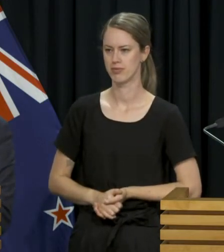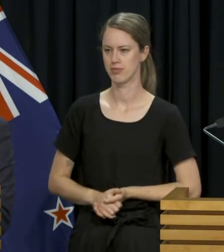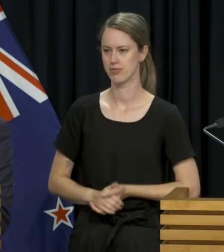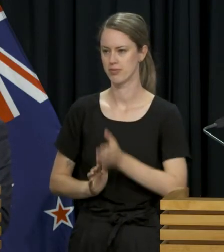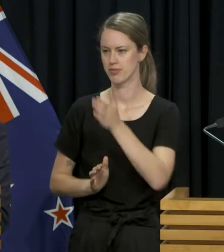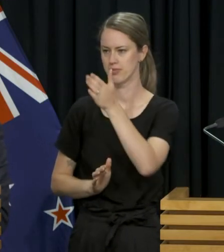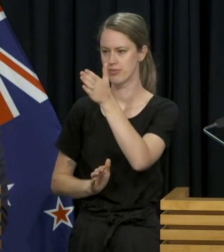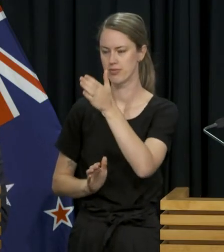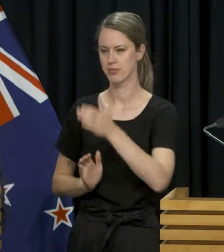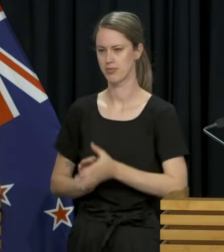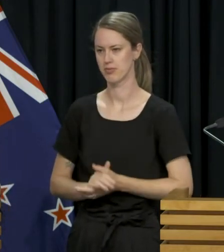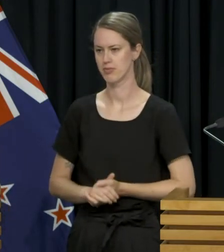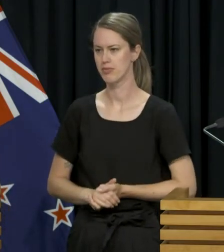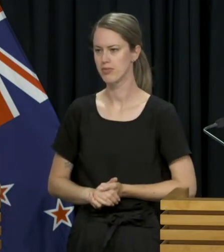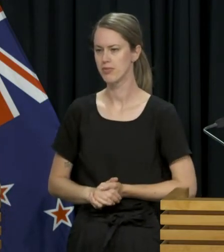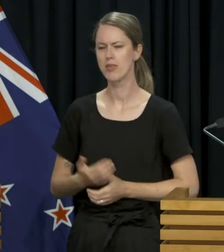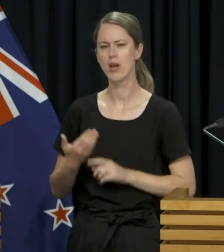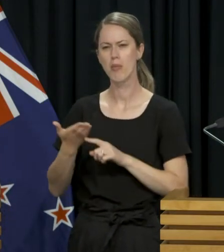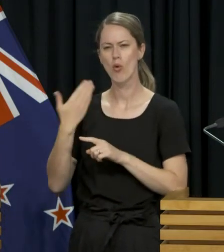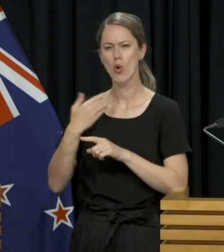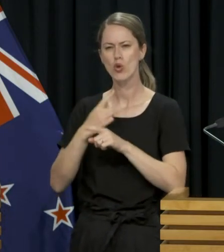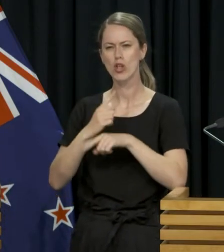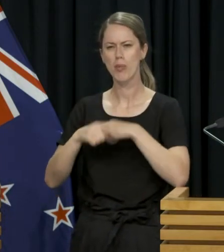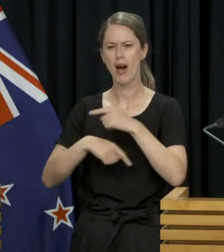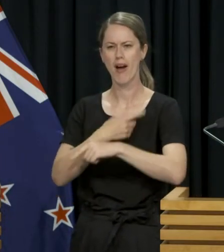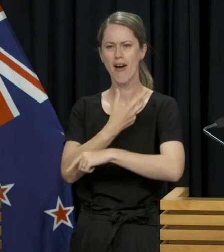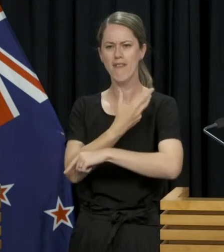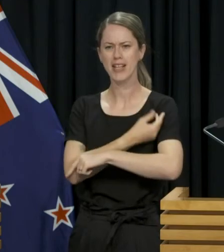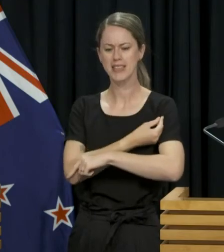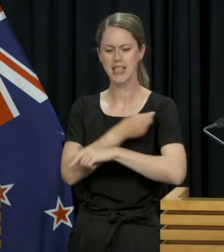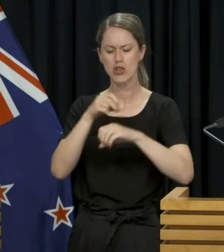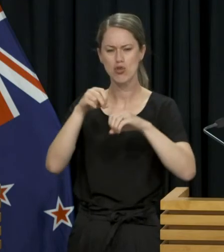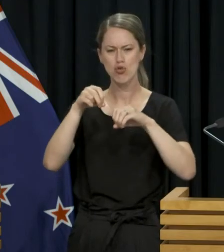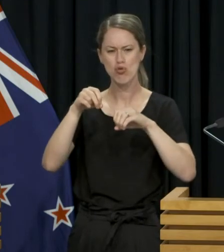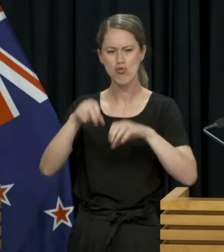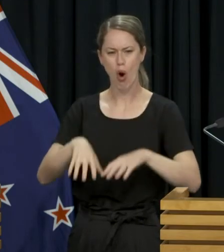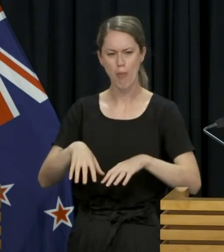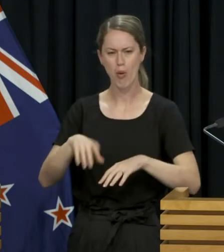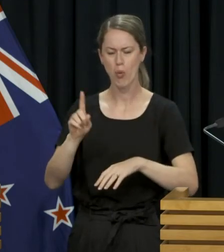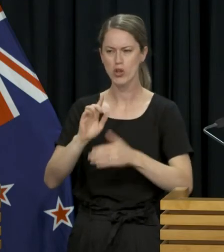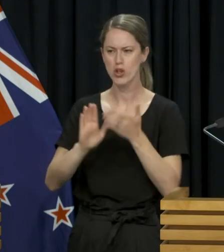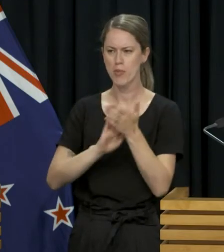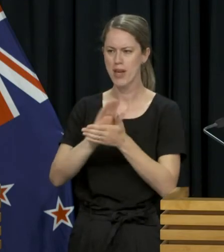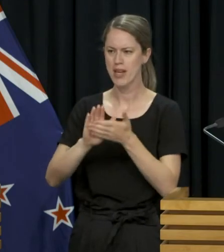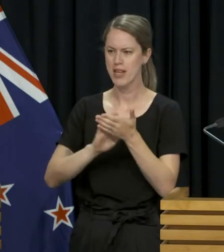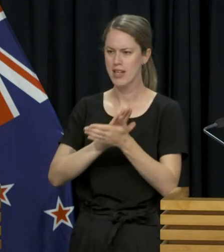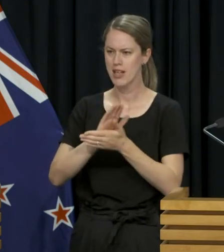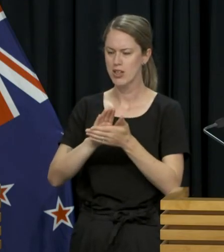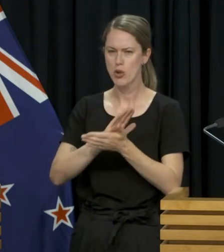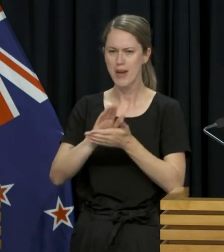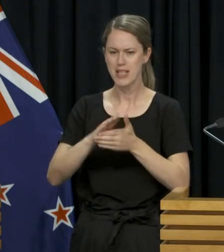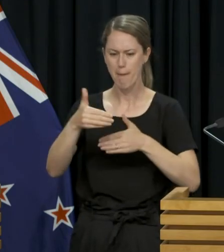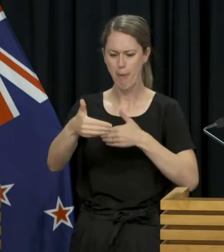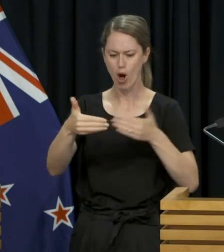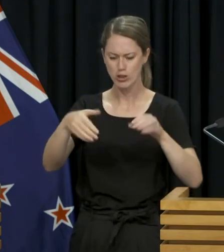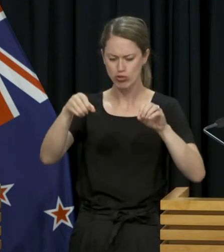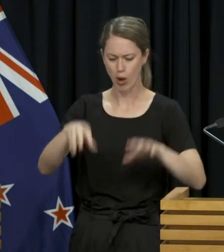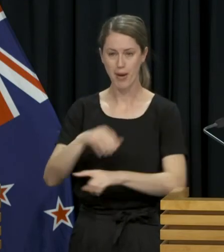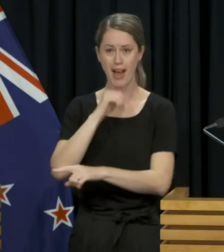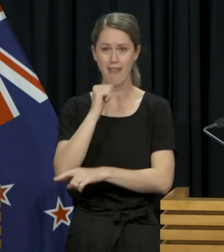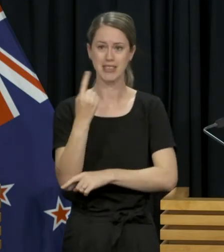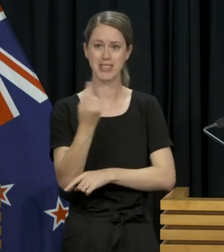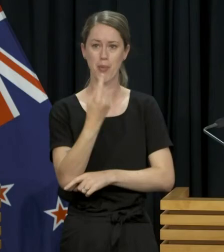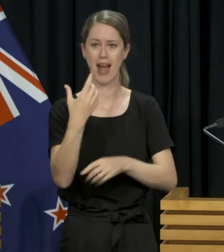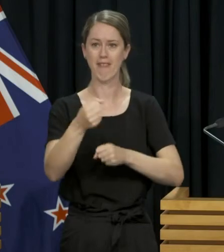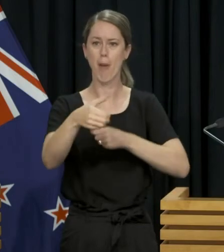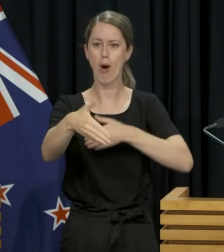you talked about, I think you said a vaccine drop. Could you just tell us literally what that is? Is that, honestly just dropping vaccines? If someone drops